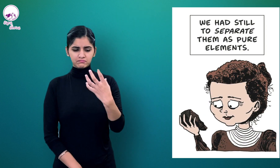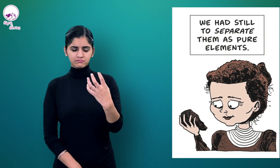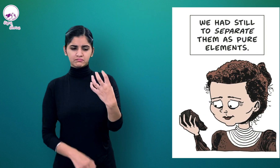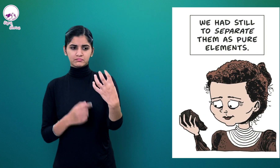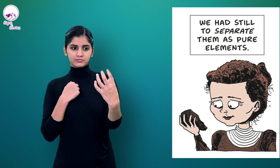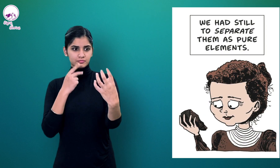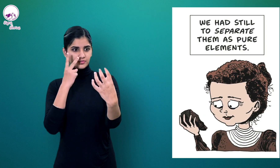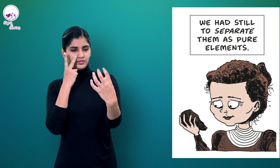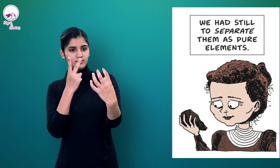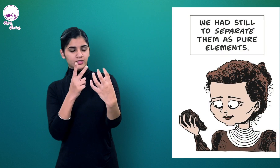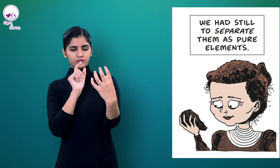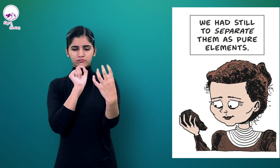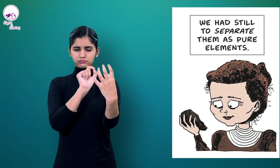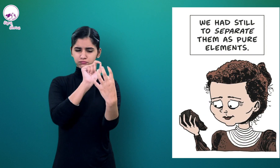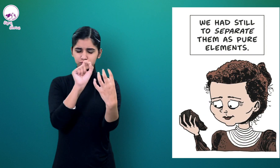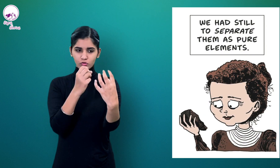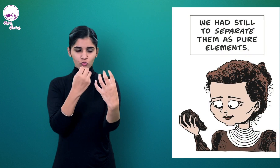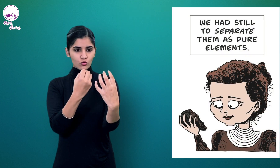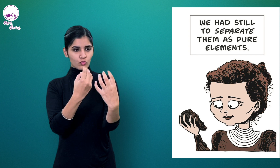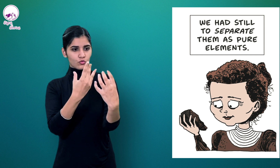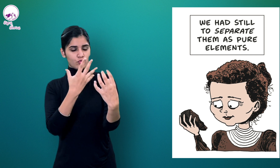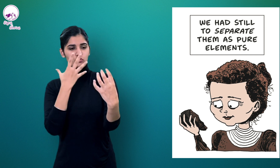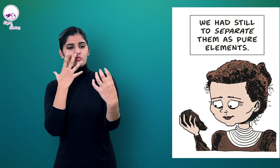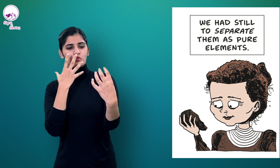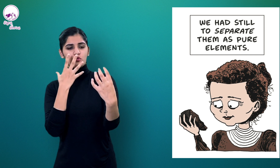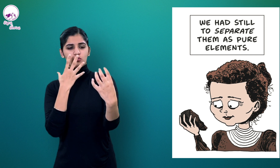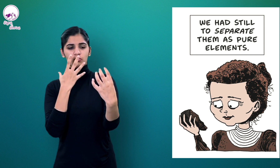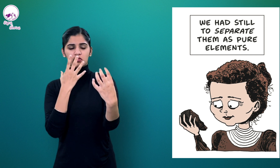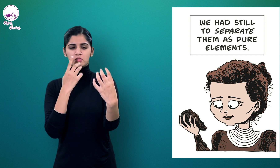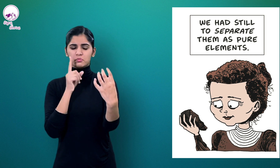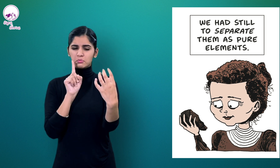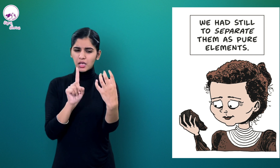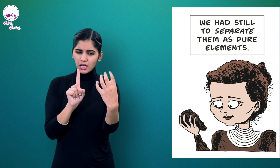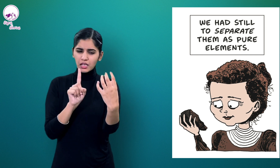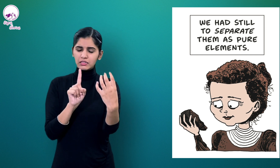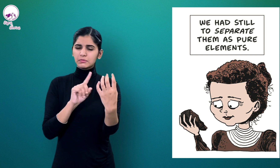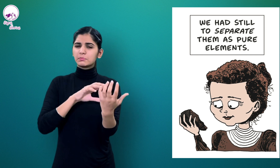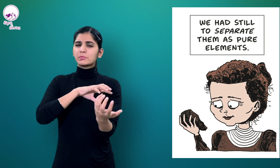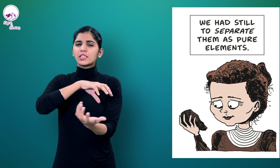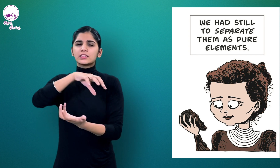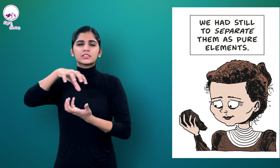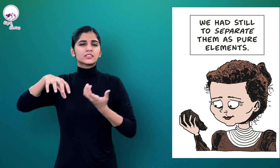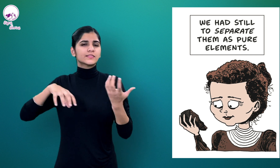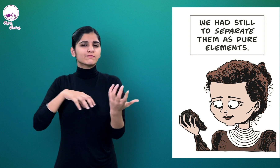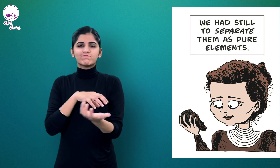We had still to separate them as pure elements.